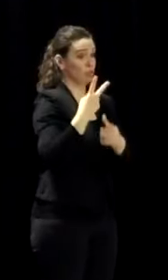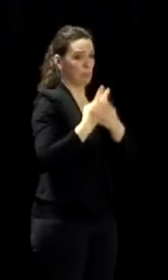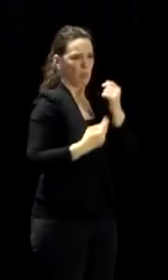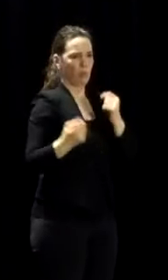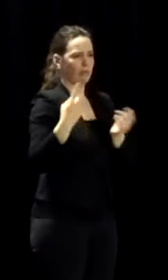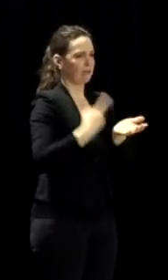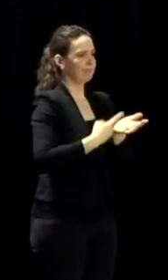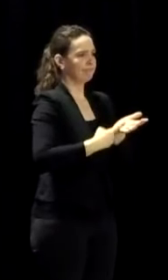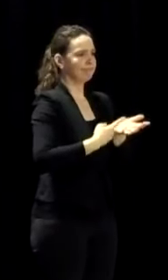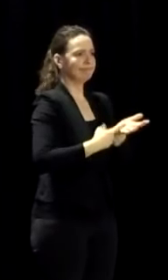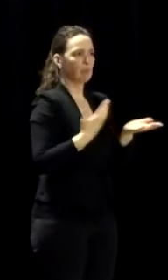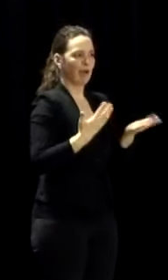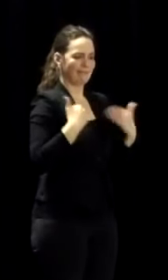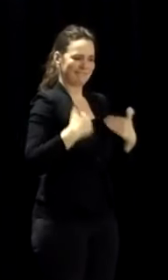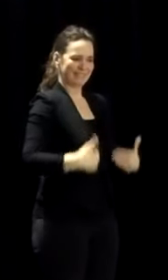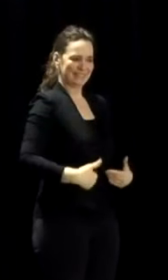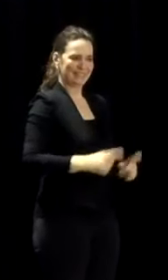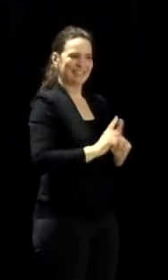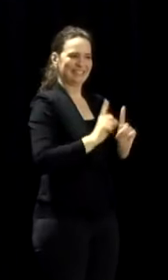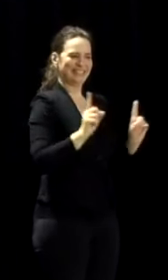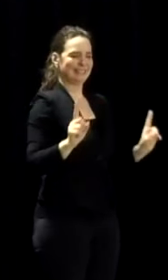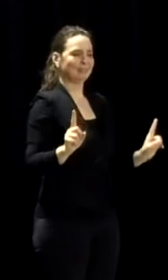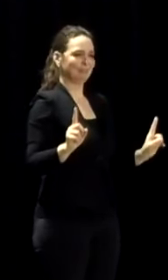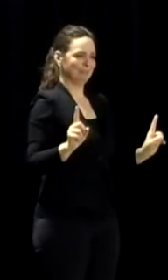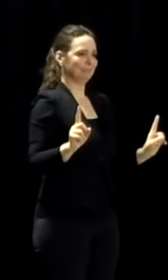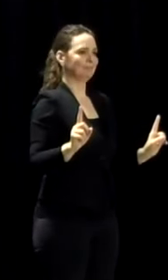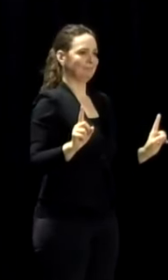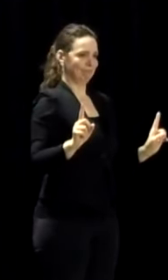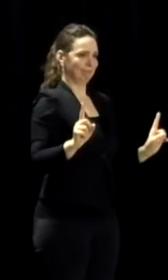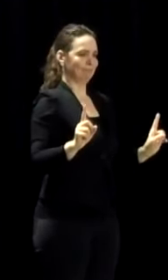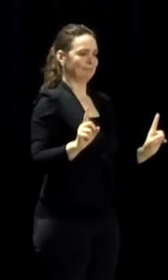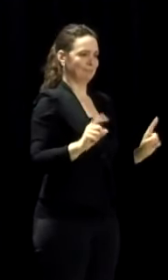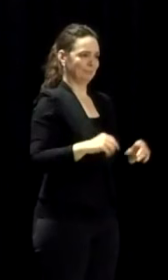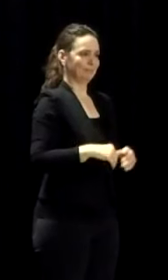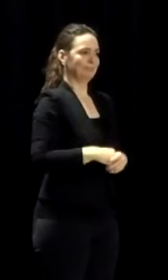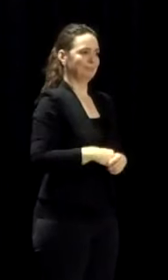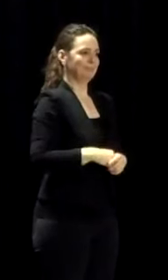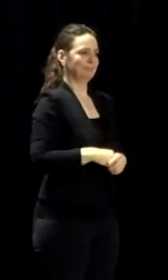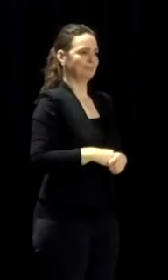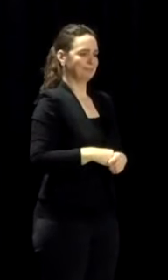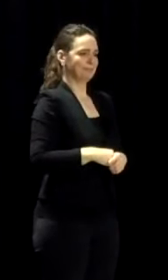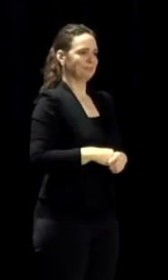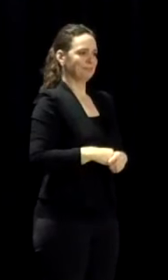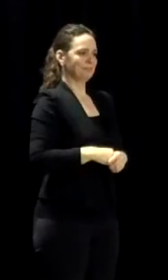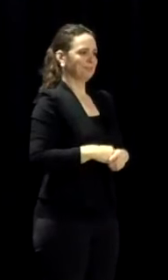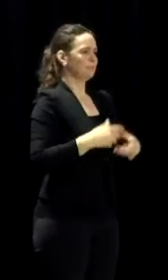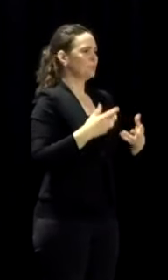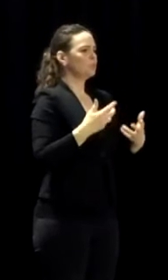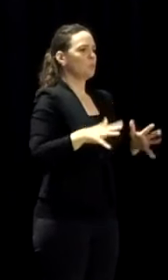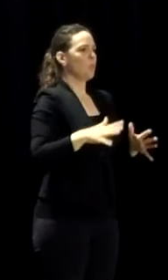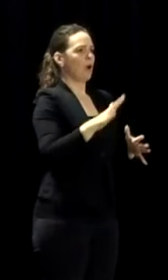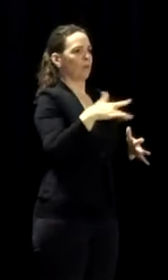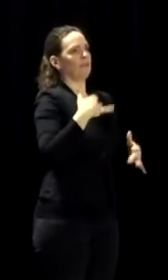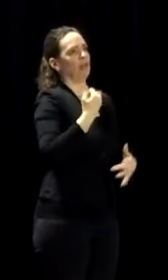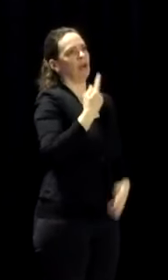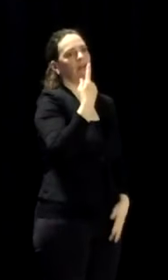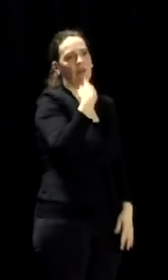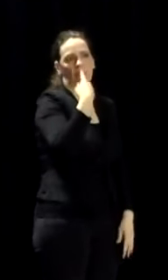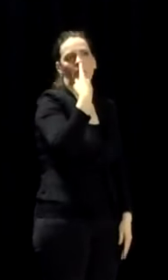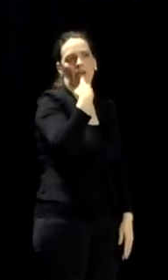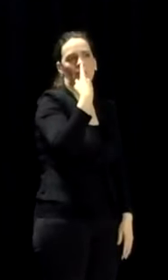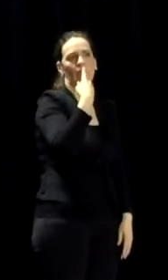Certainly, we don't ever want any age group or demographic to feel like we haven't been lecturing them at this podium, so let me just lecture our